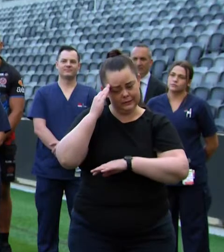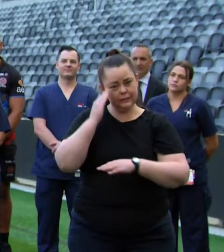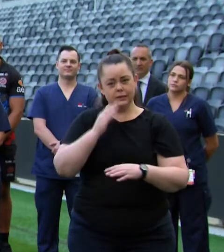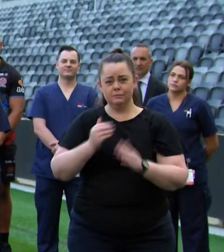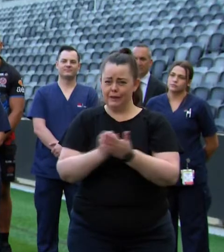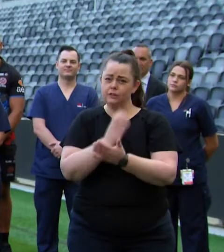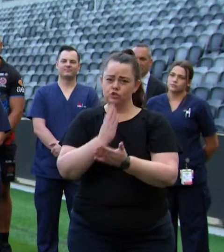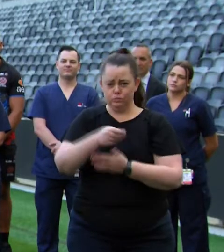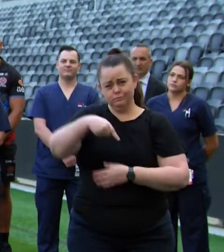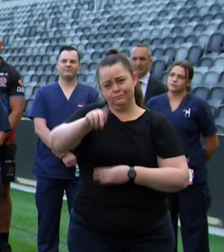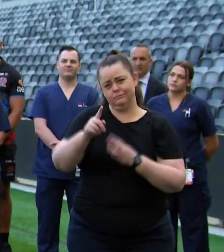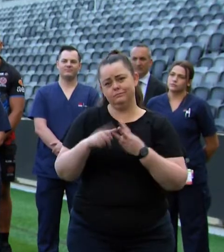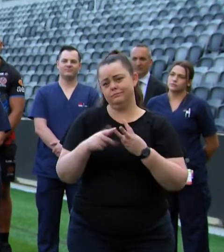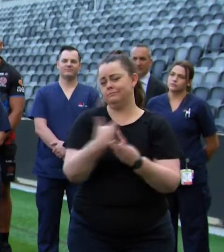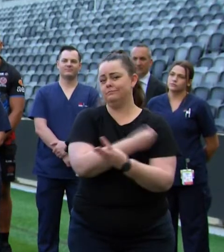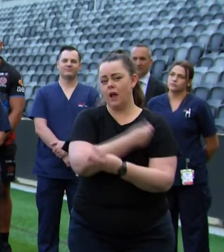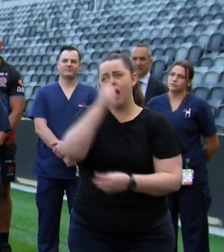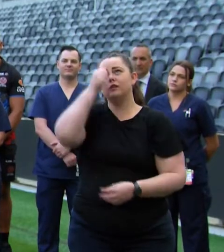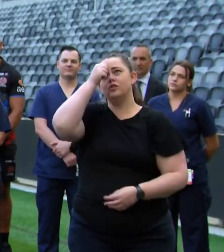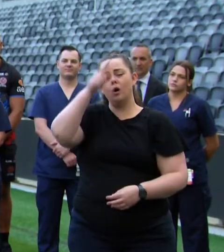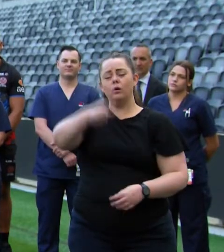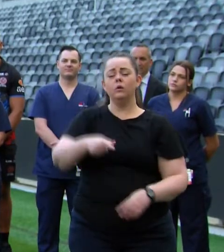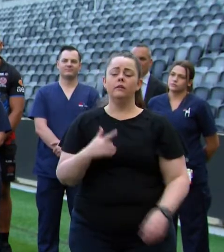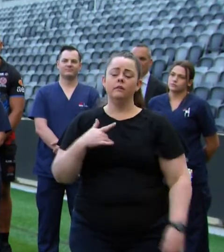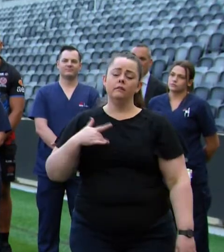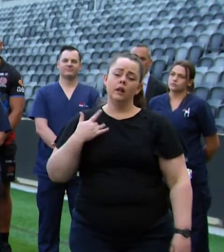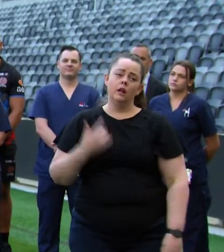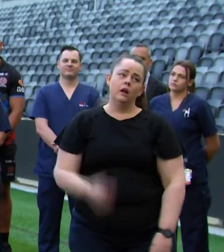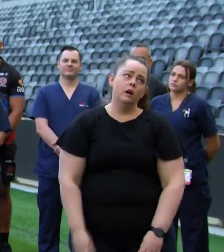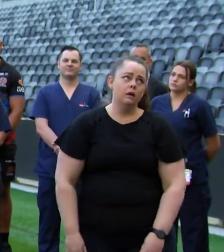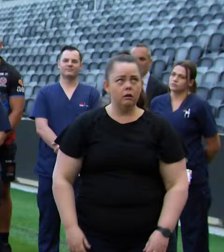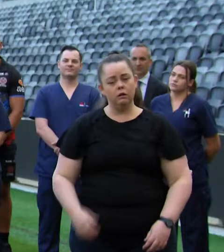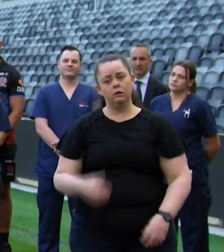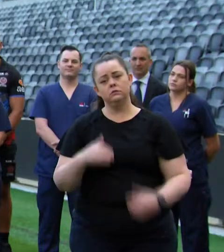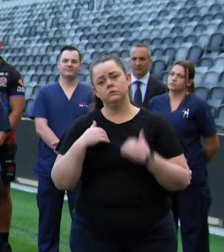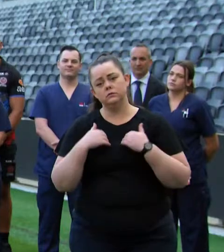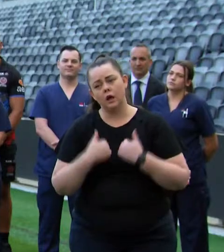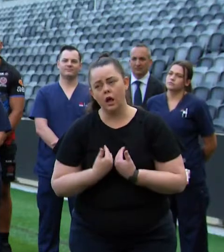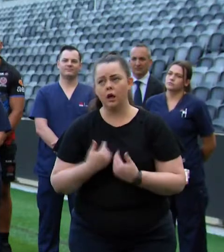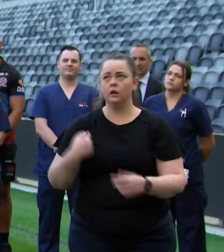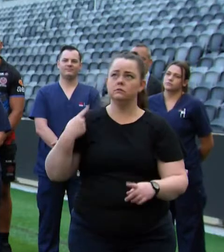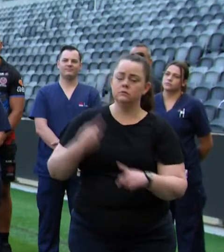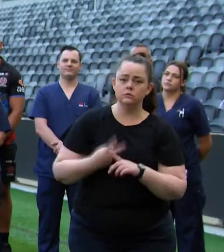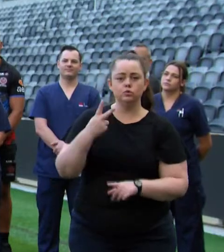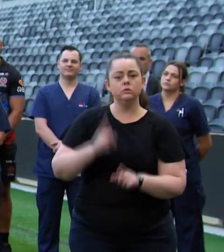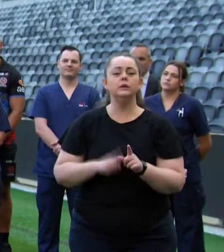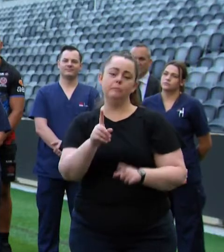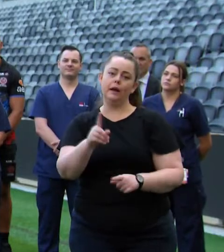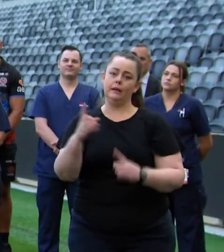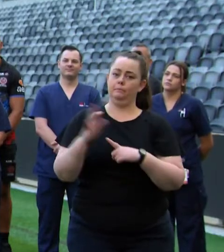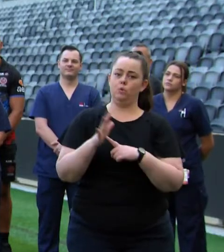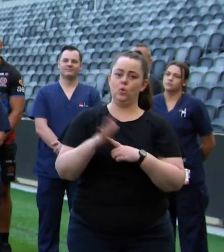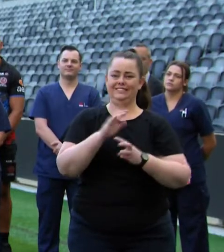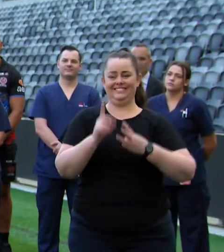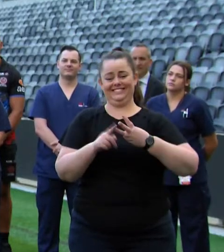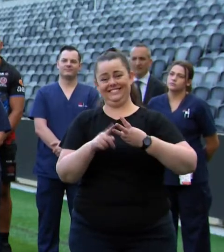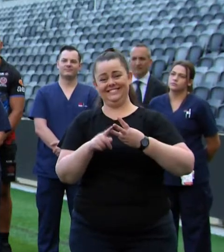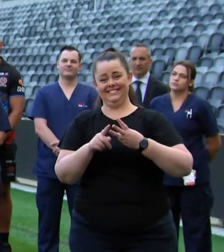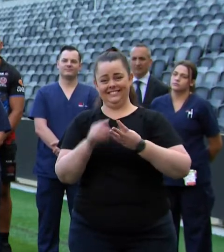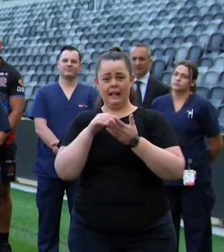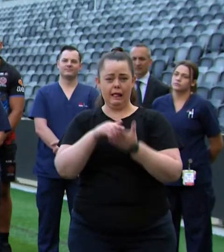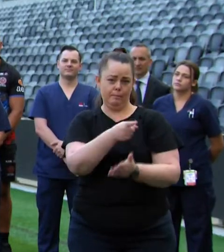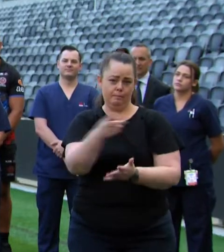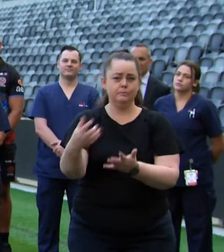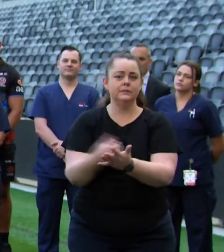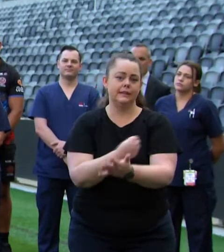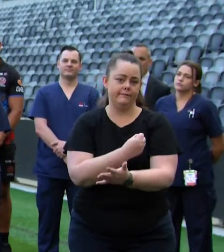over the last 2 years, but we've just got to keep going and move through over this next period of time. We know that boosters keep you, your friends and your